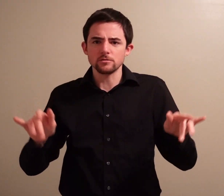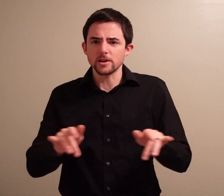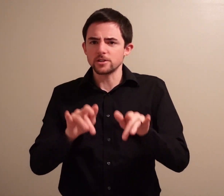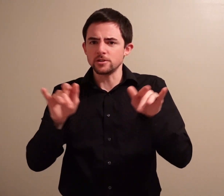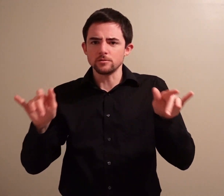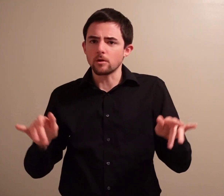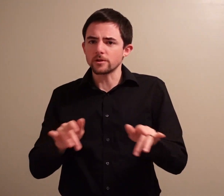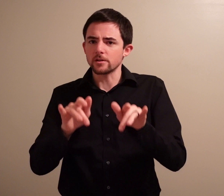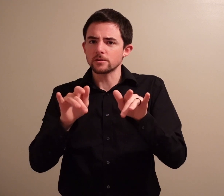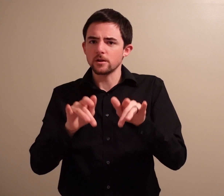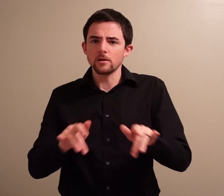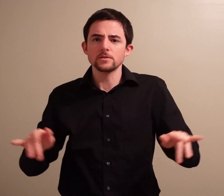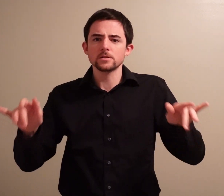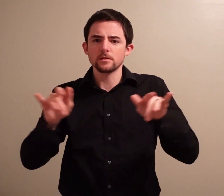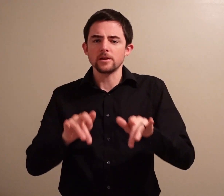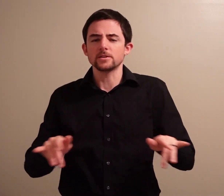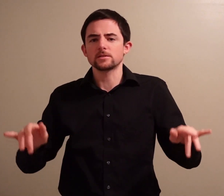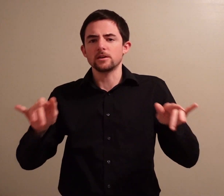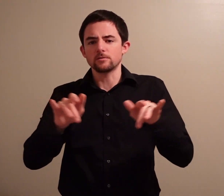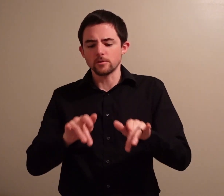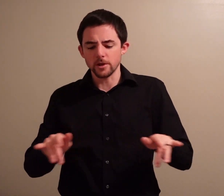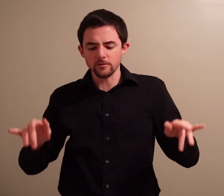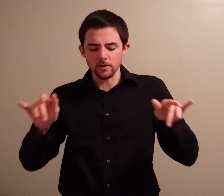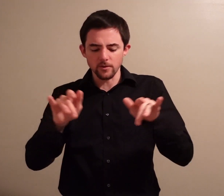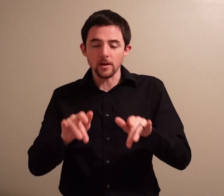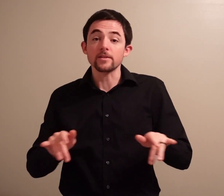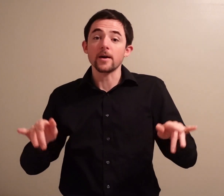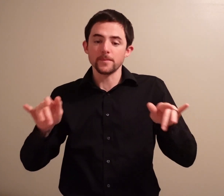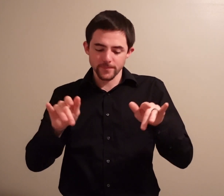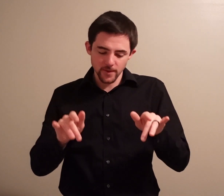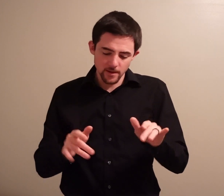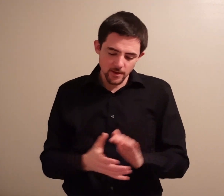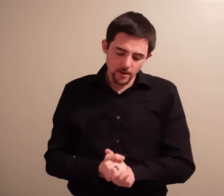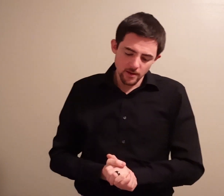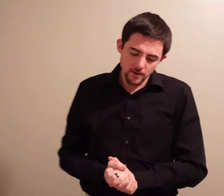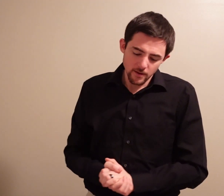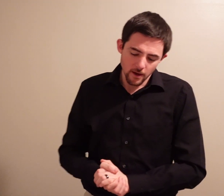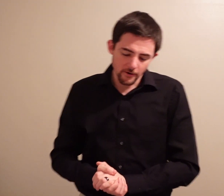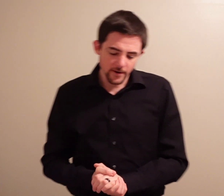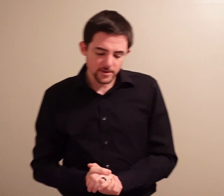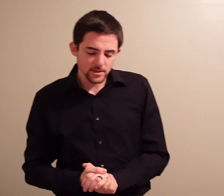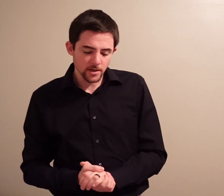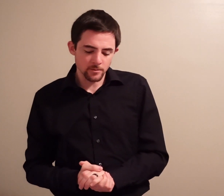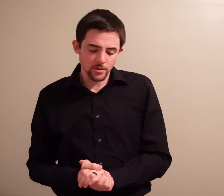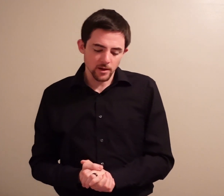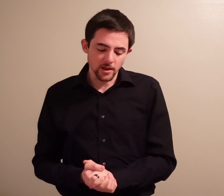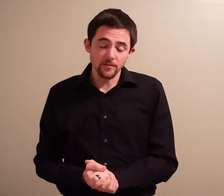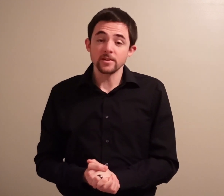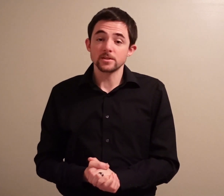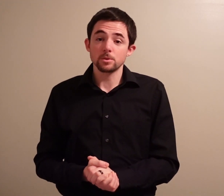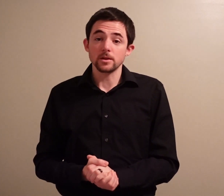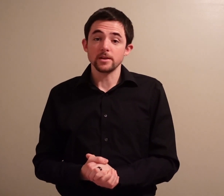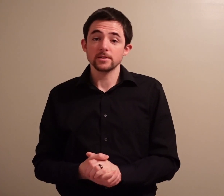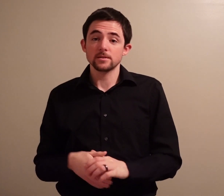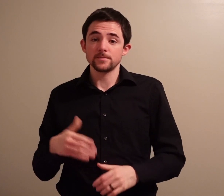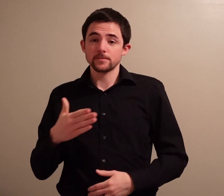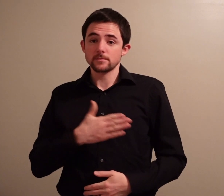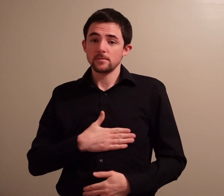direction you rotate those circles. They just rotate in front of you like that. All right, sign number 11 is please.